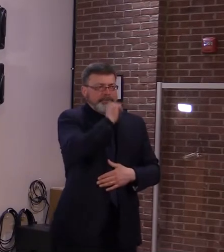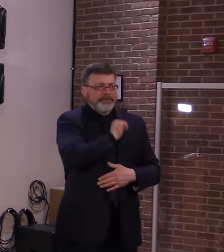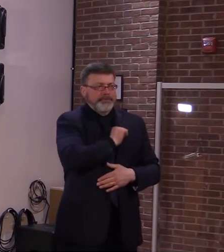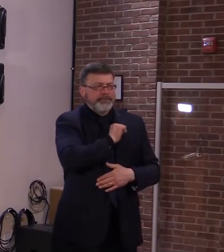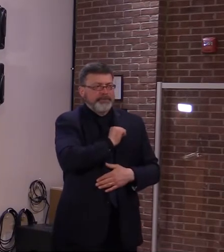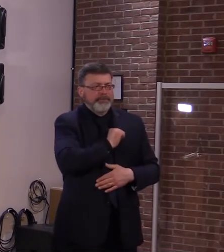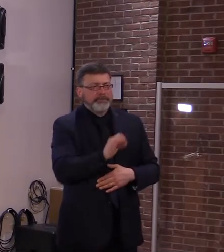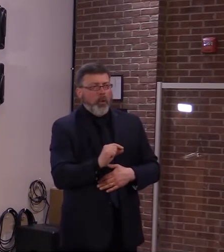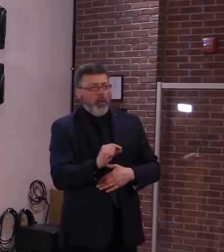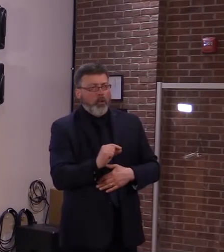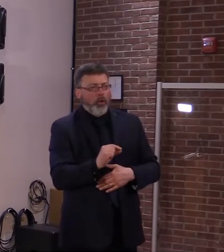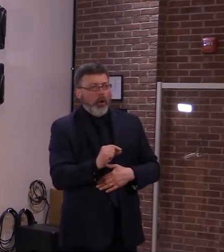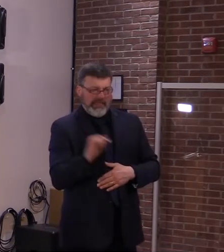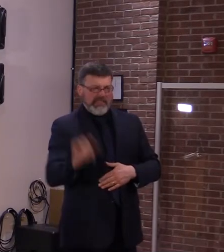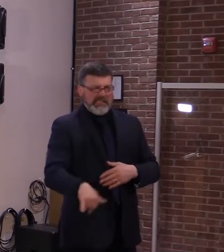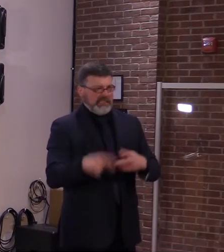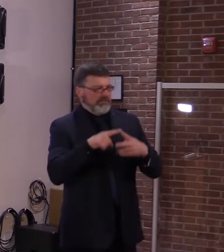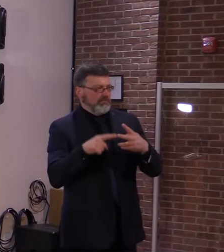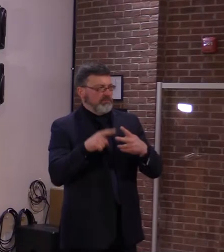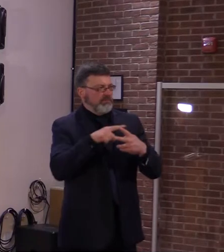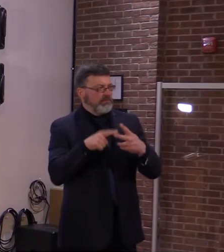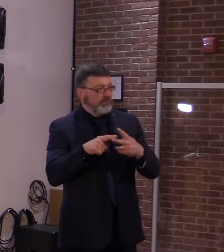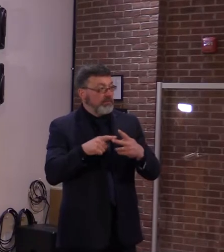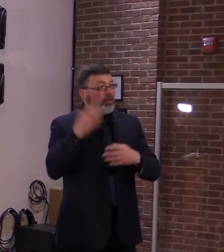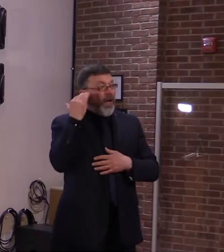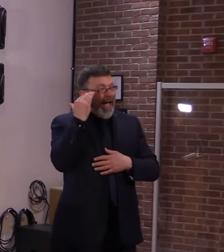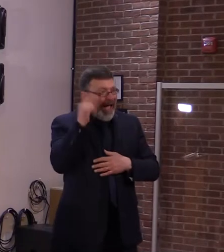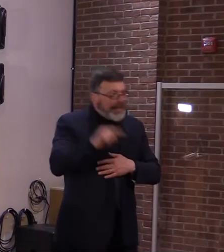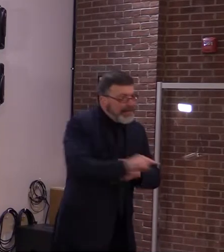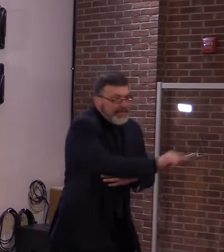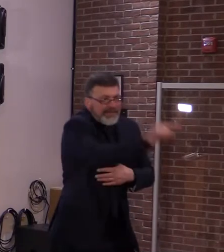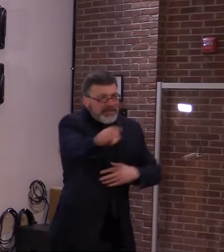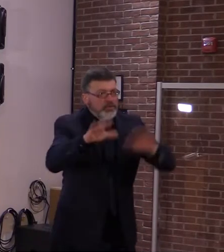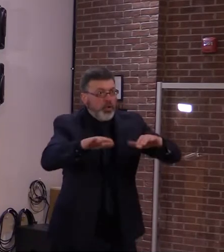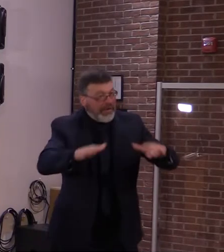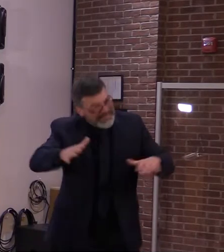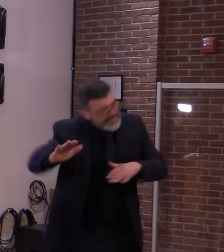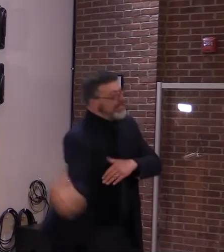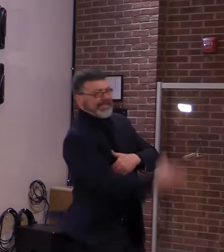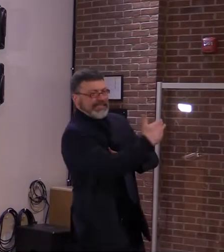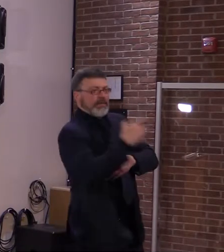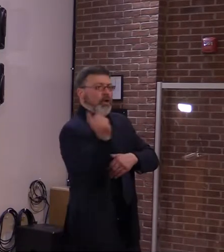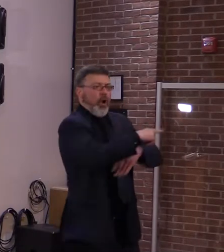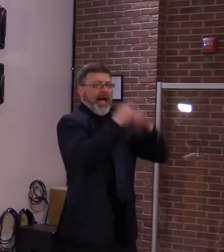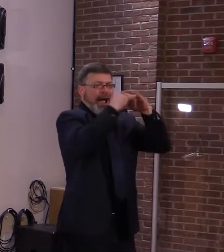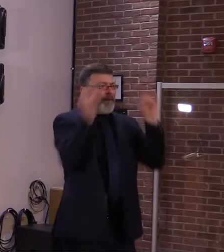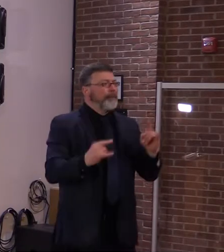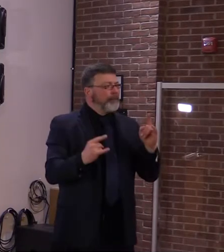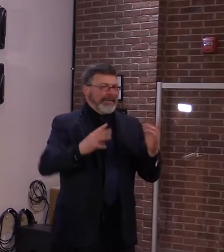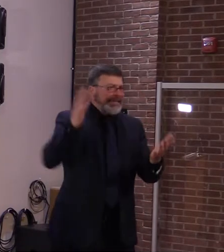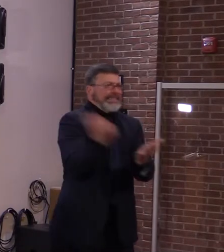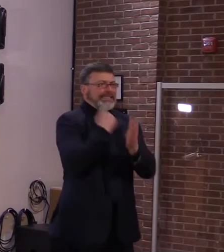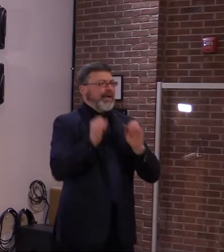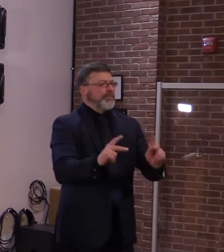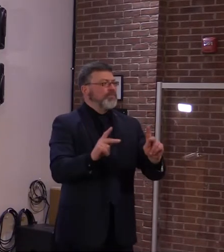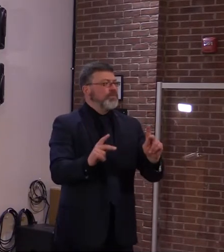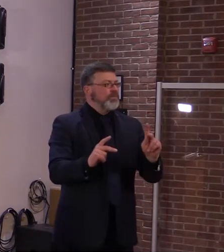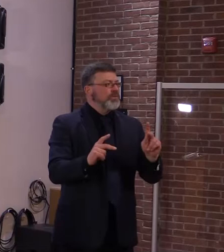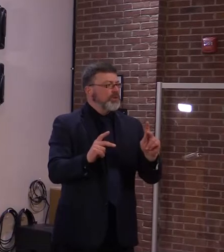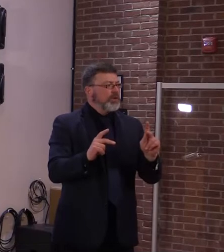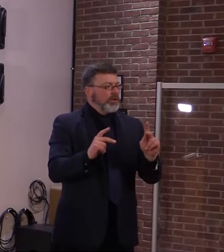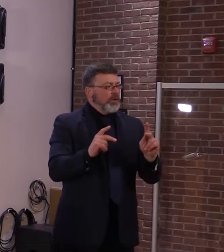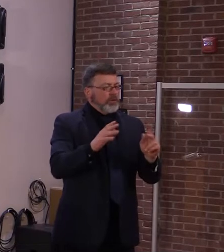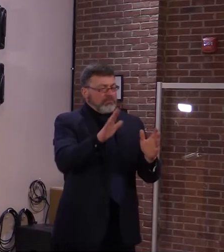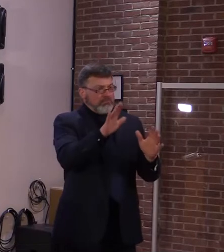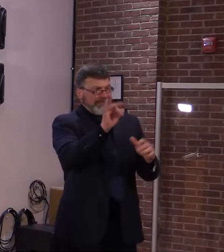their zip code, regardless of their the means of their families. We want them to take advantage of this because it's really important. We've